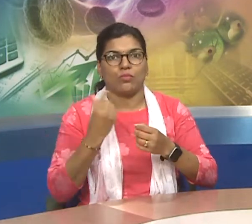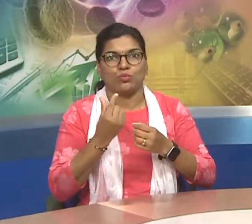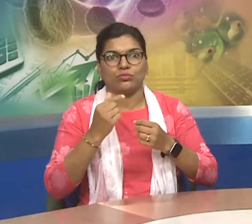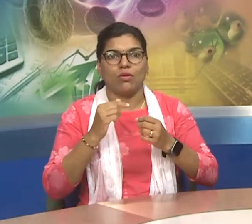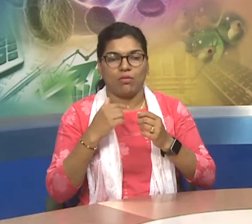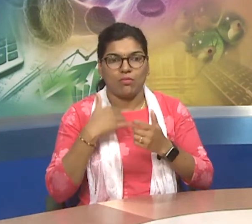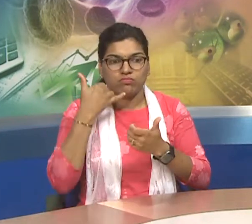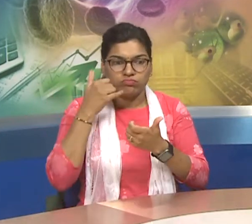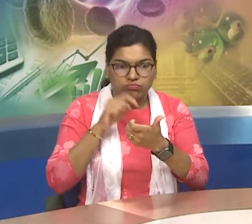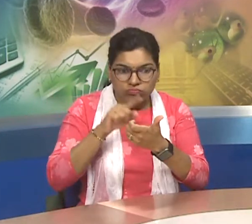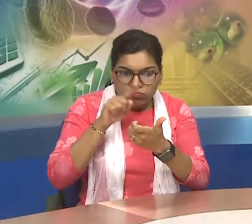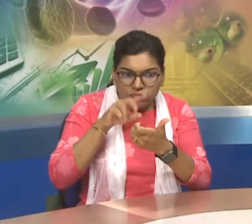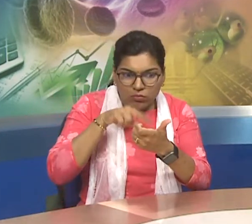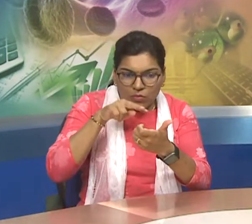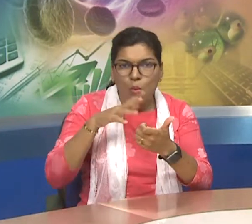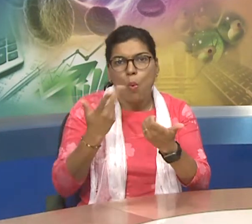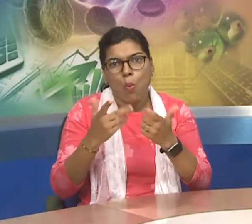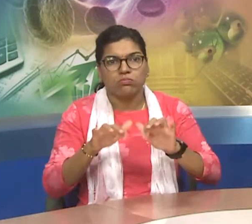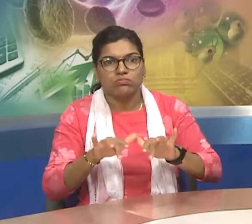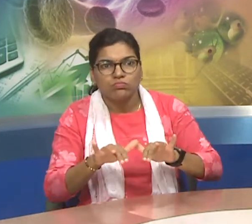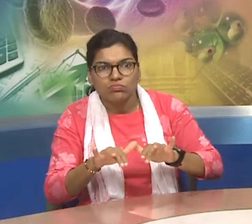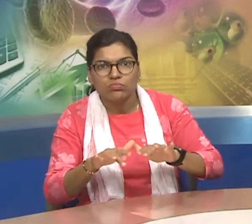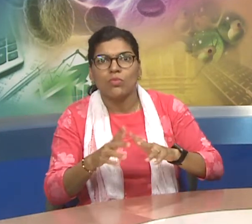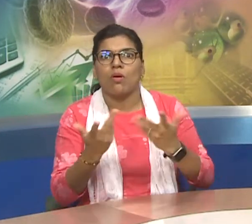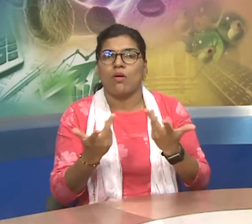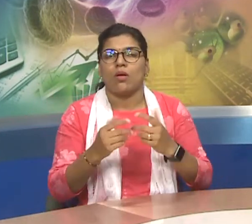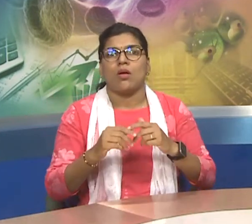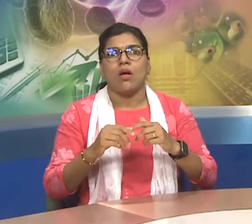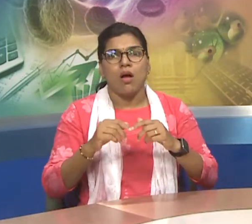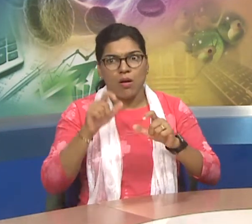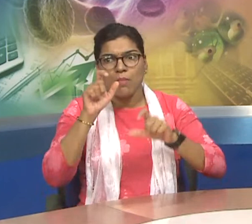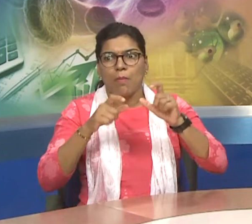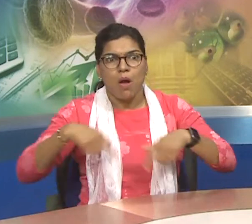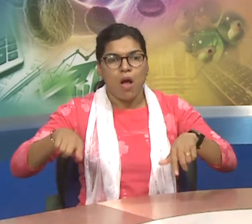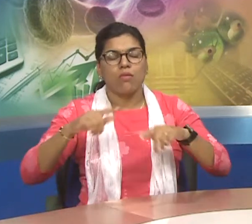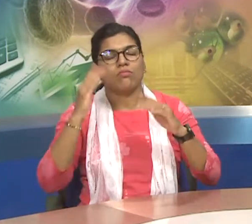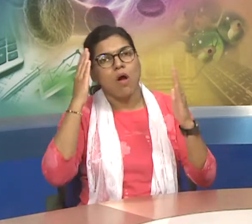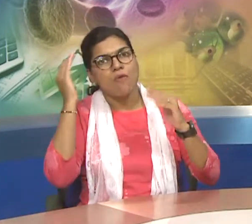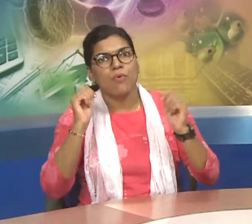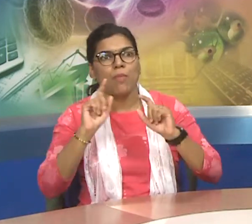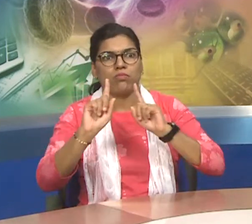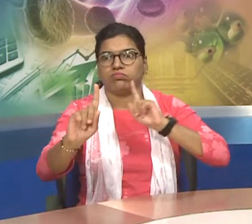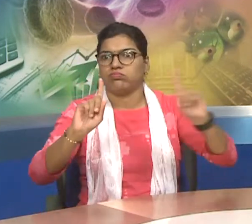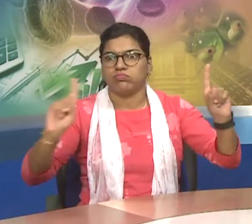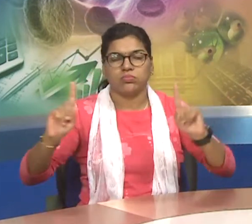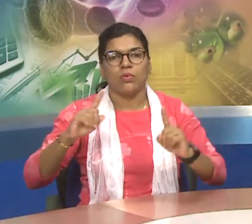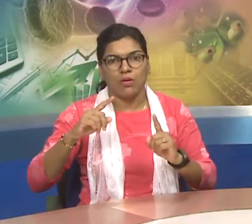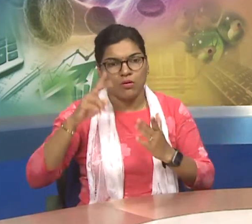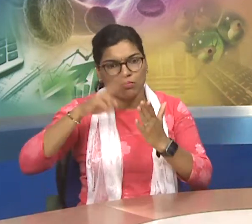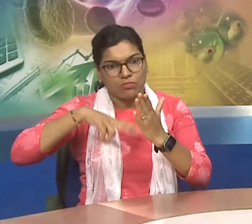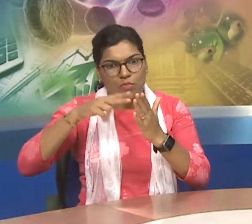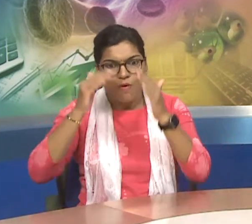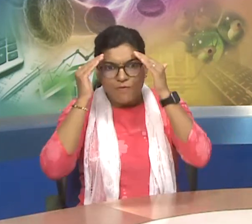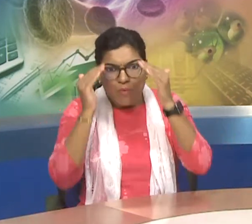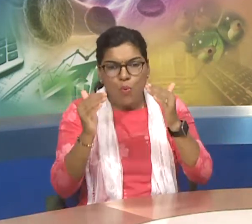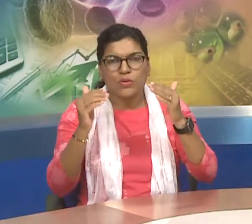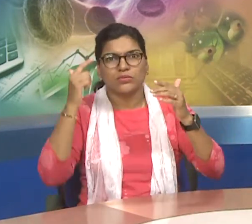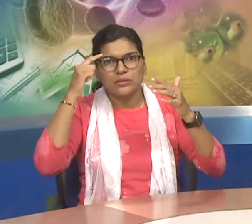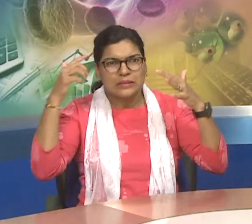technological assistance, like now we have Wi-Fi and we use internet in our mobile, in our